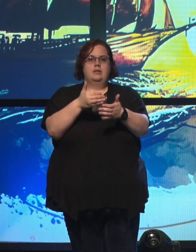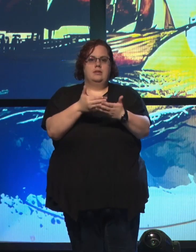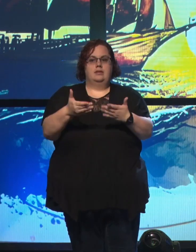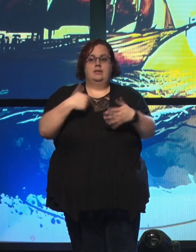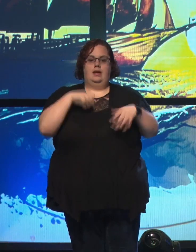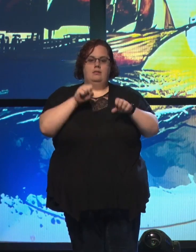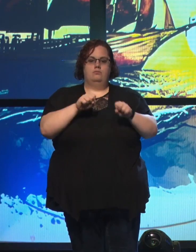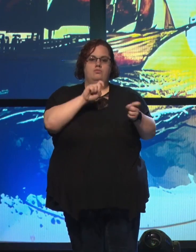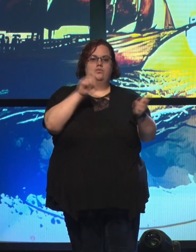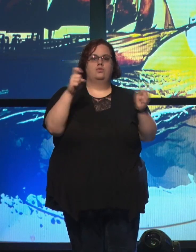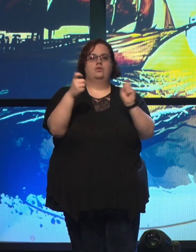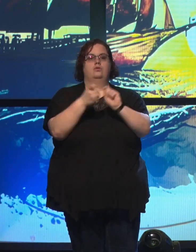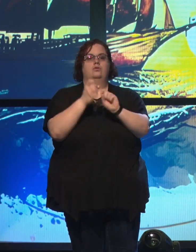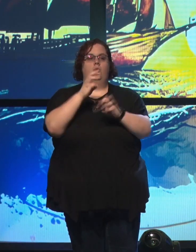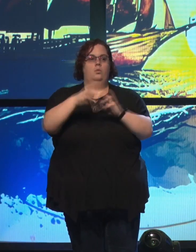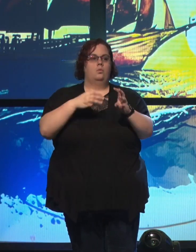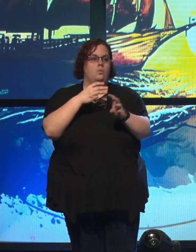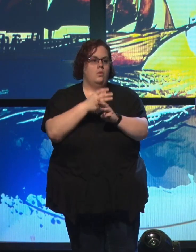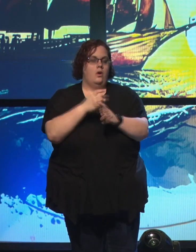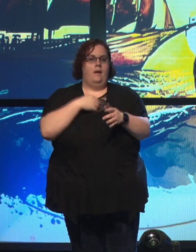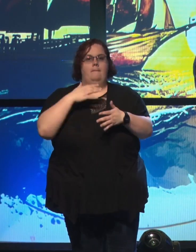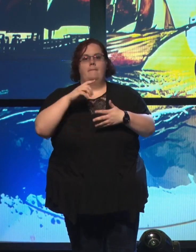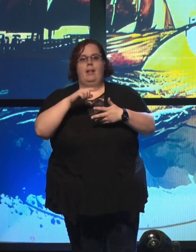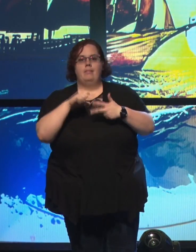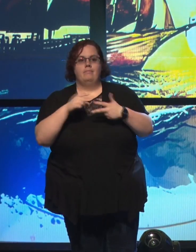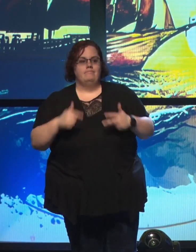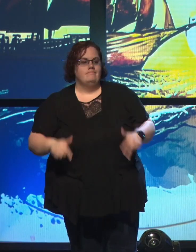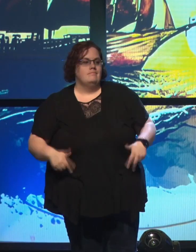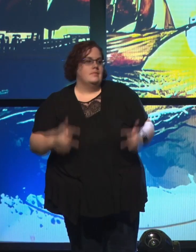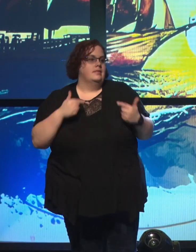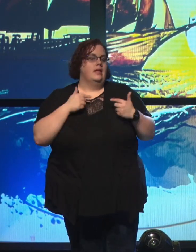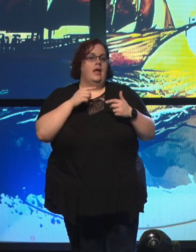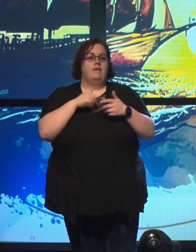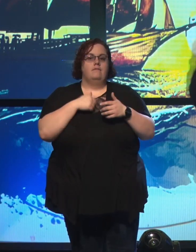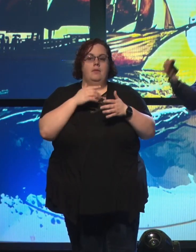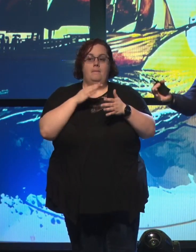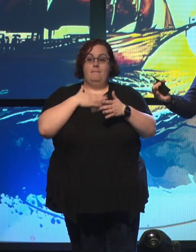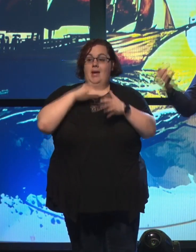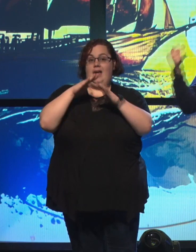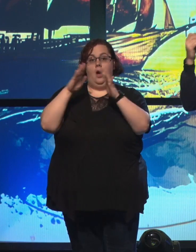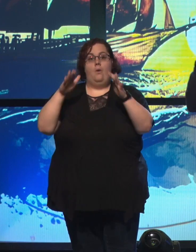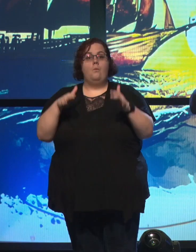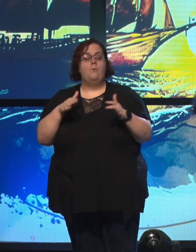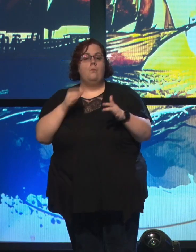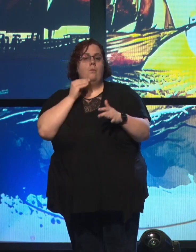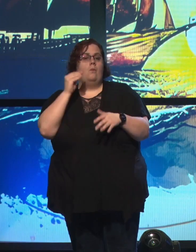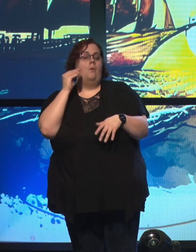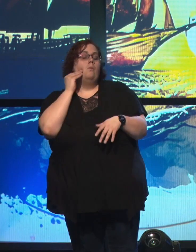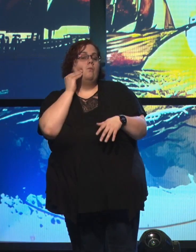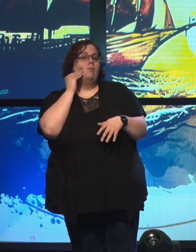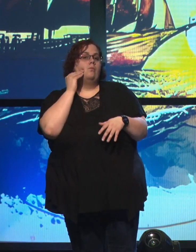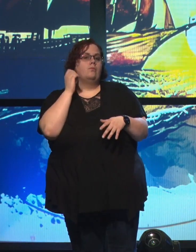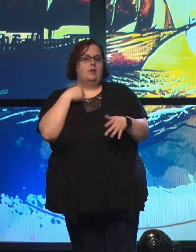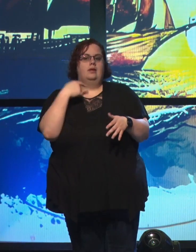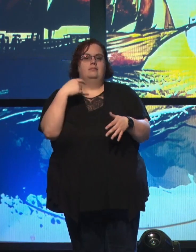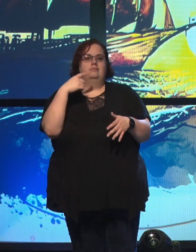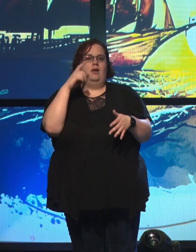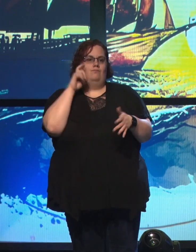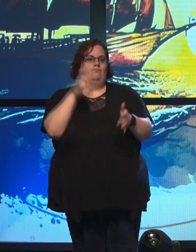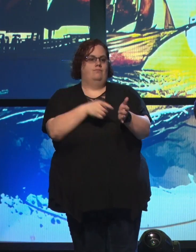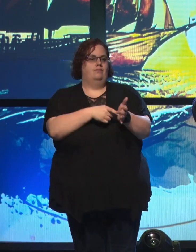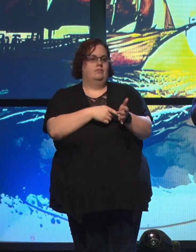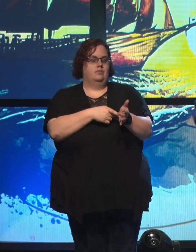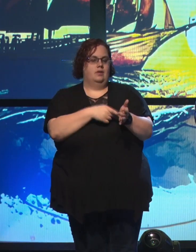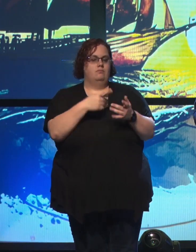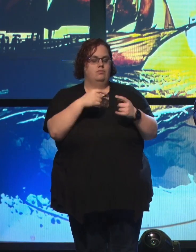and a huge difference in my life, and a huge difference and I can bring peace into my home, and I can do all these things because I just recognize